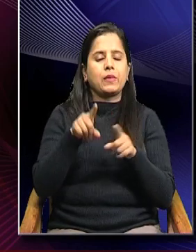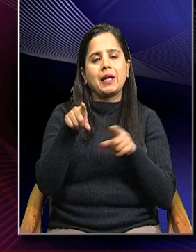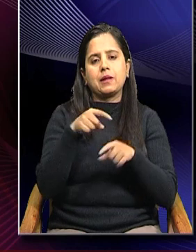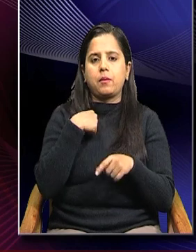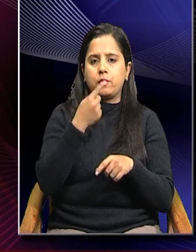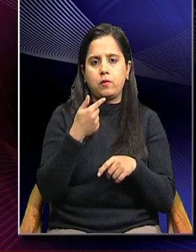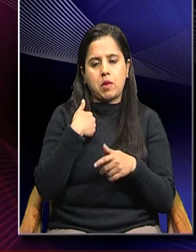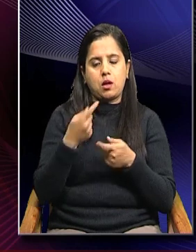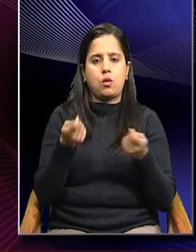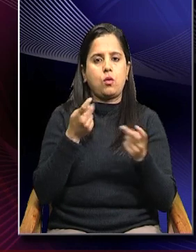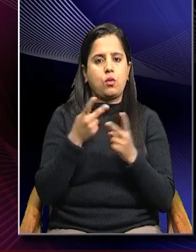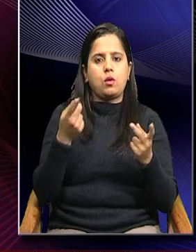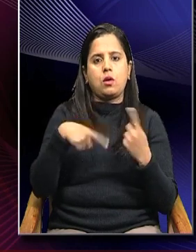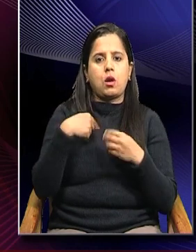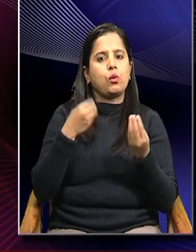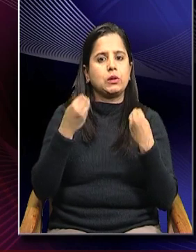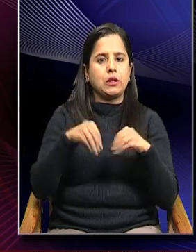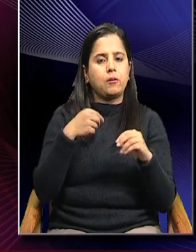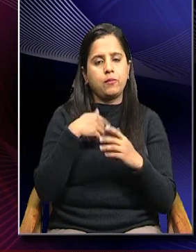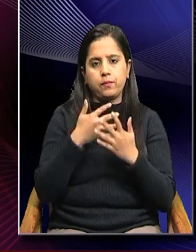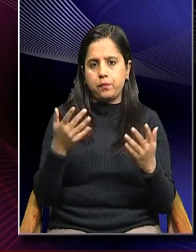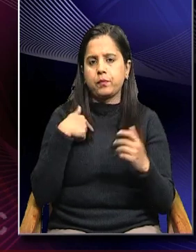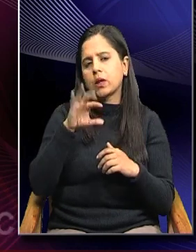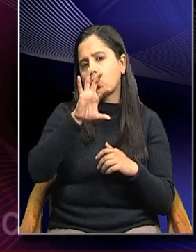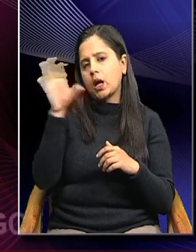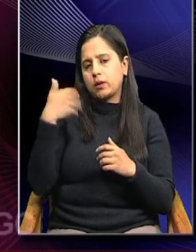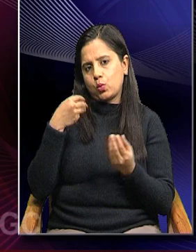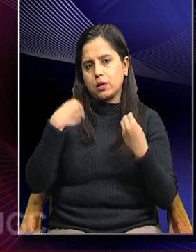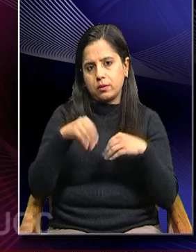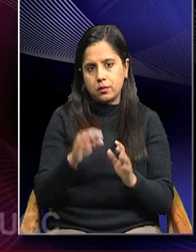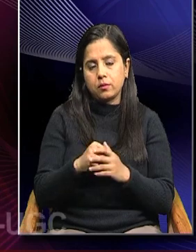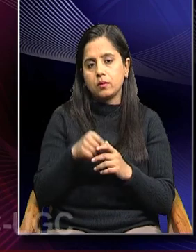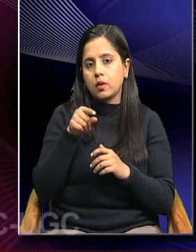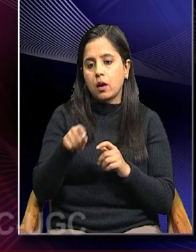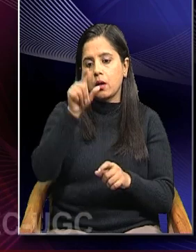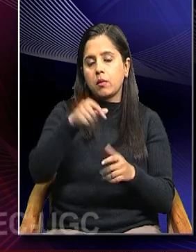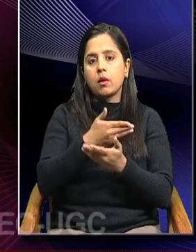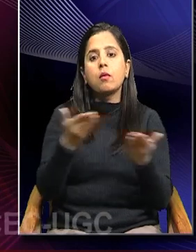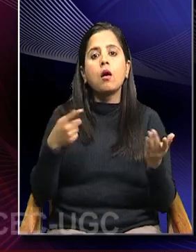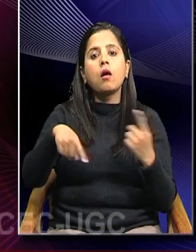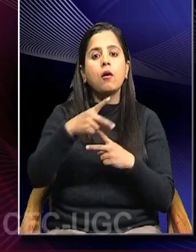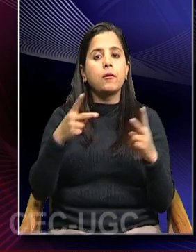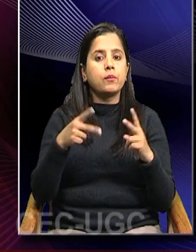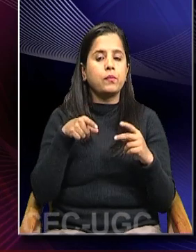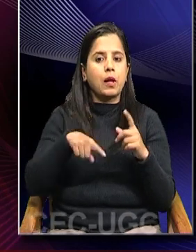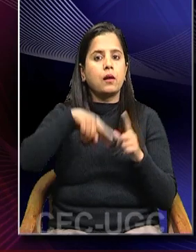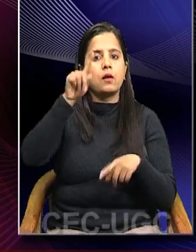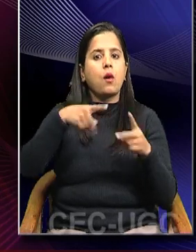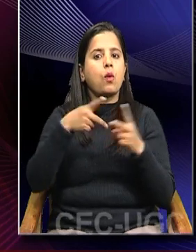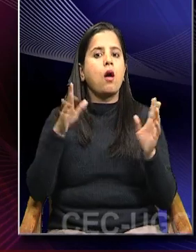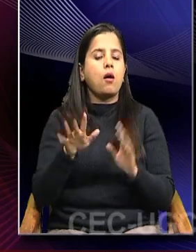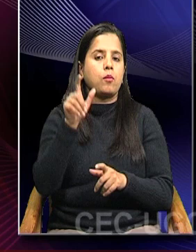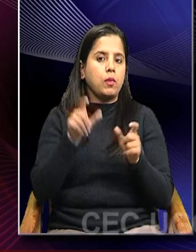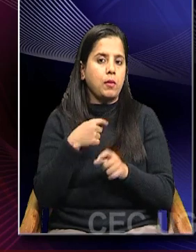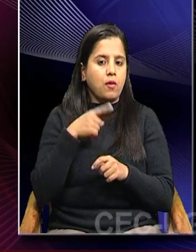going to sell my products in a country where the population is of diverse in nature. So